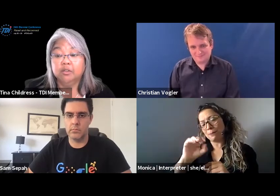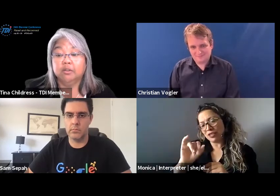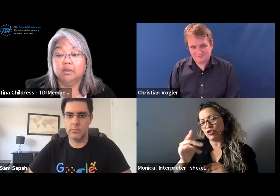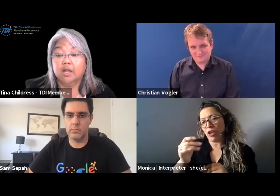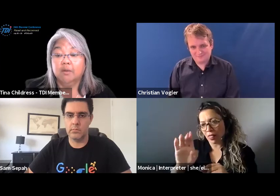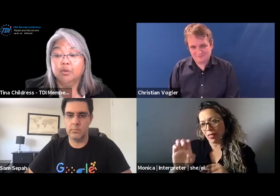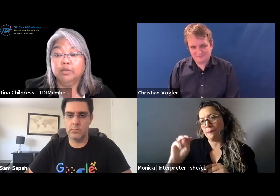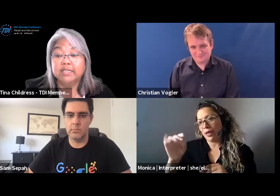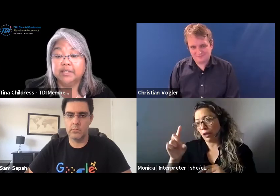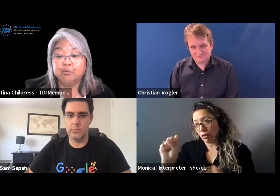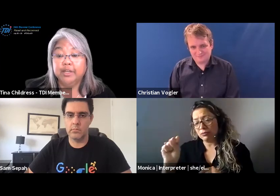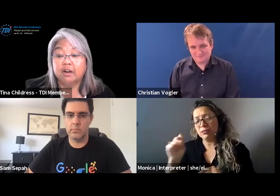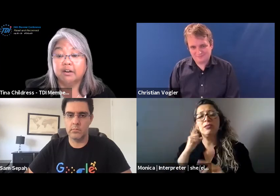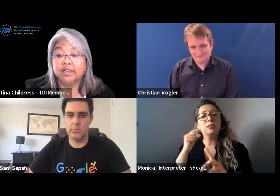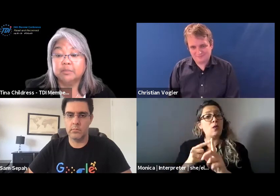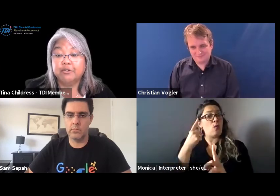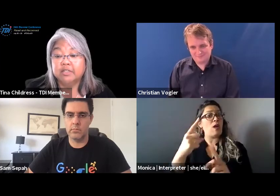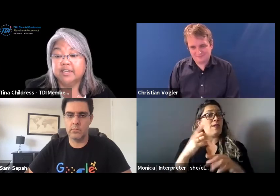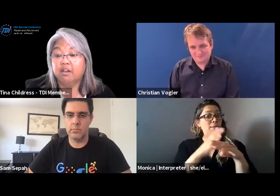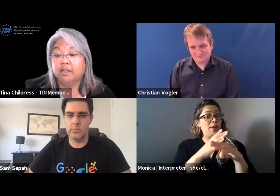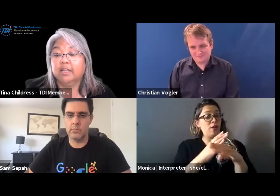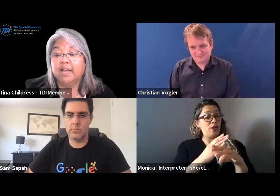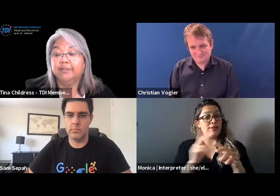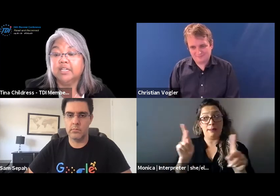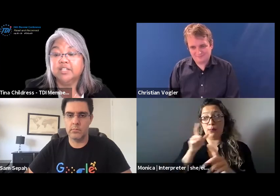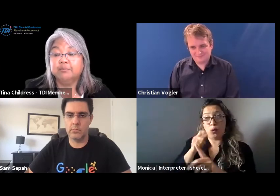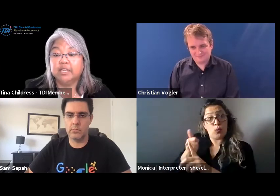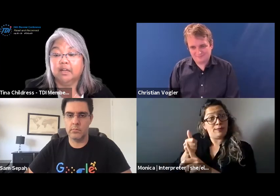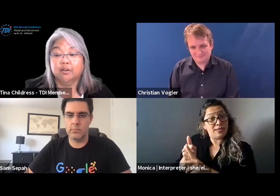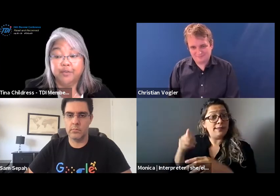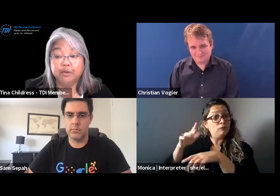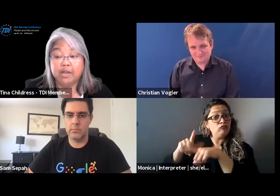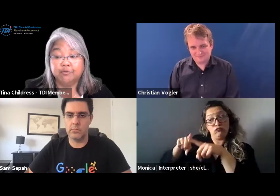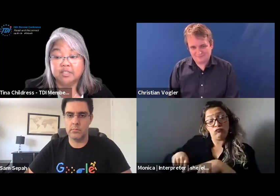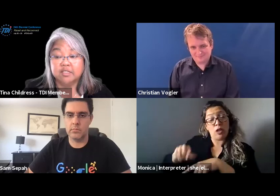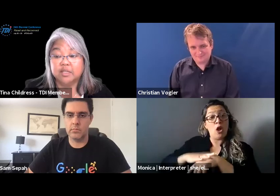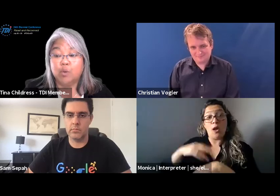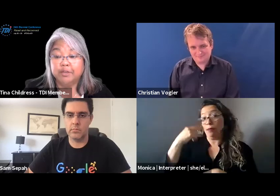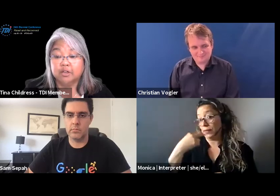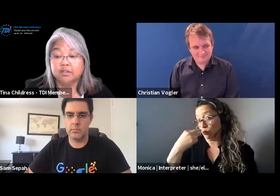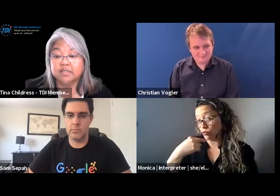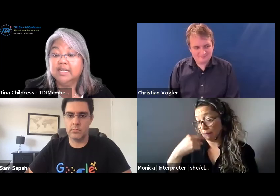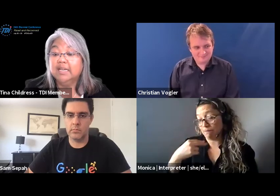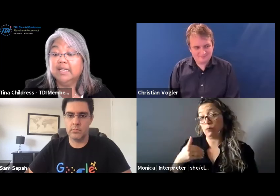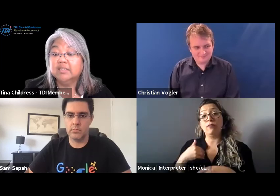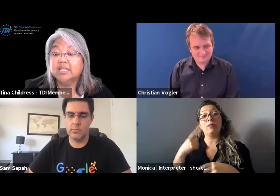people who like to lip read are experiencing on live and or video conferences and webinars is